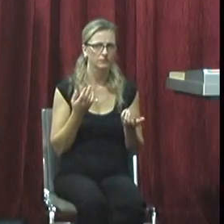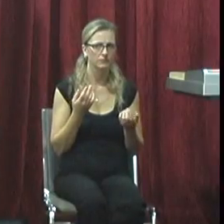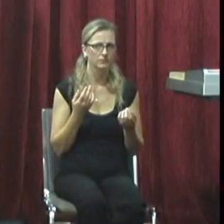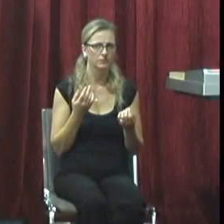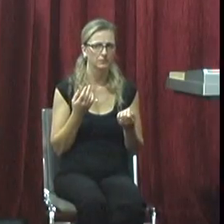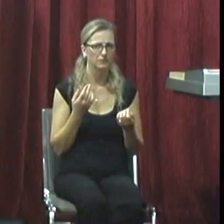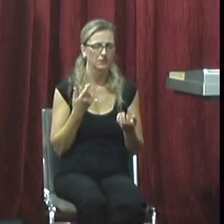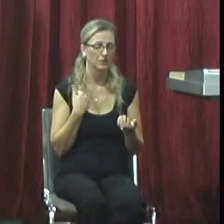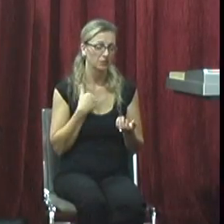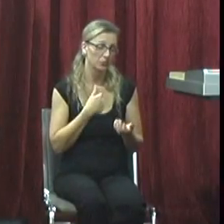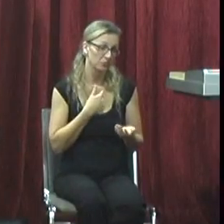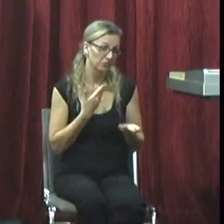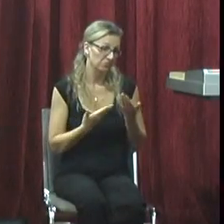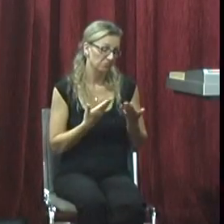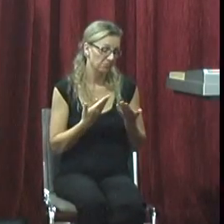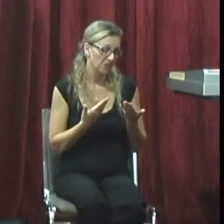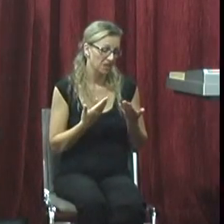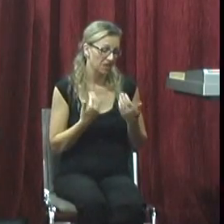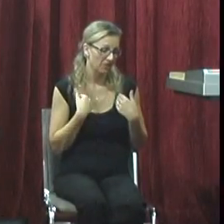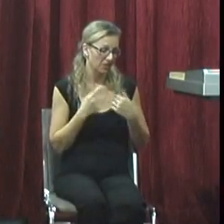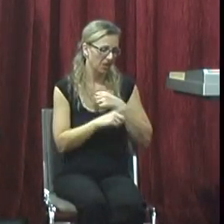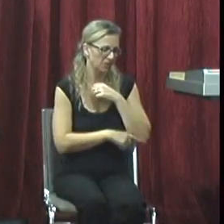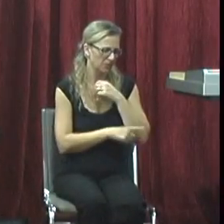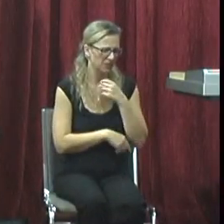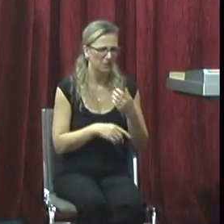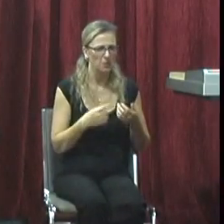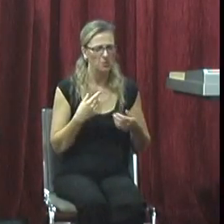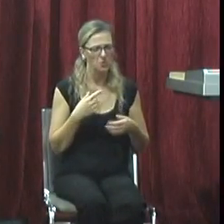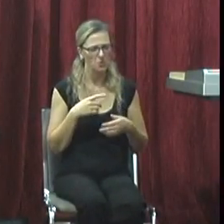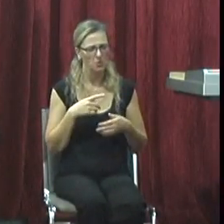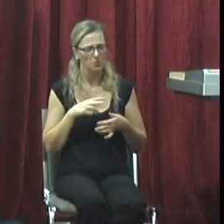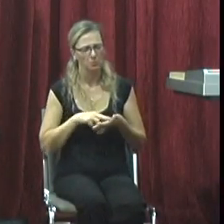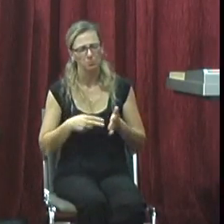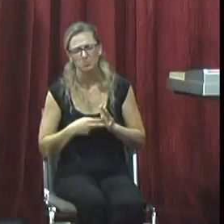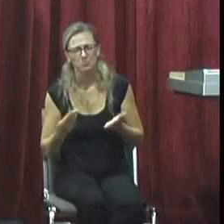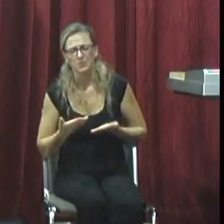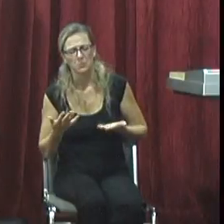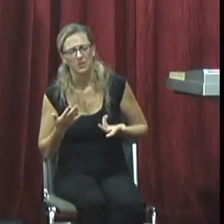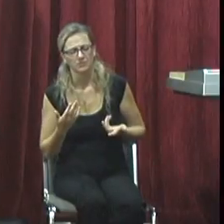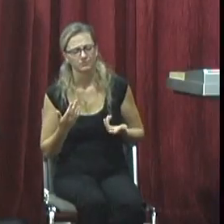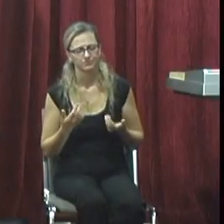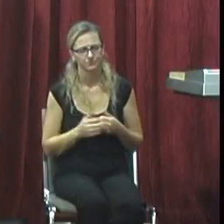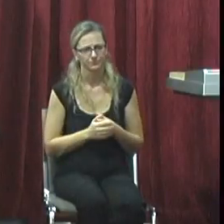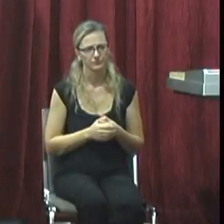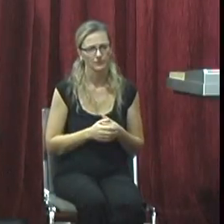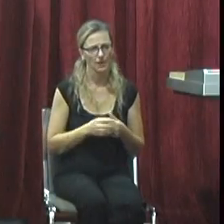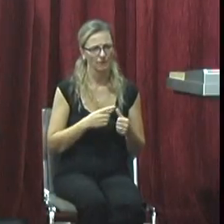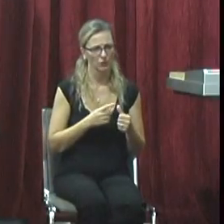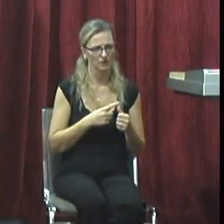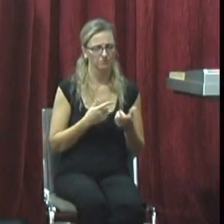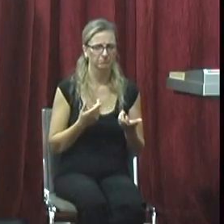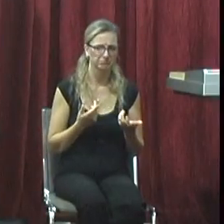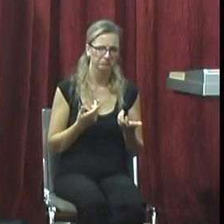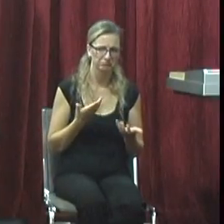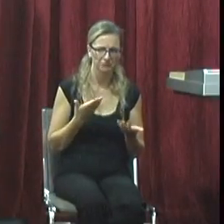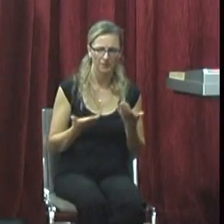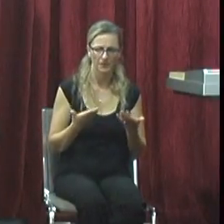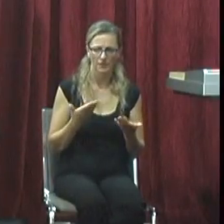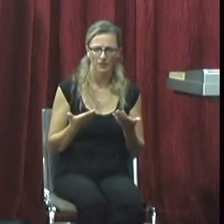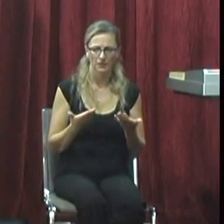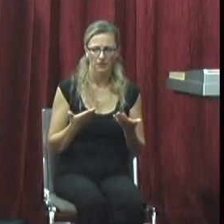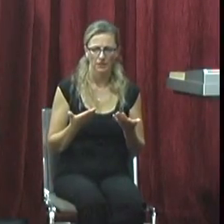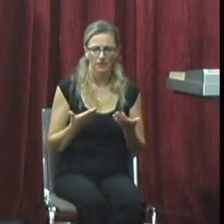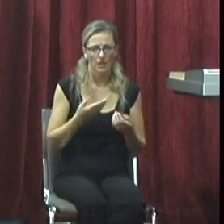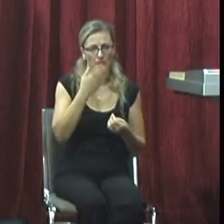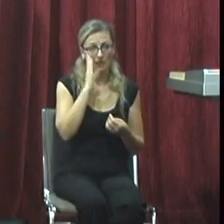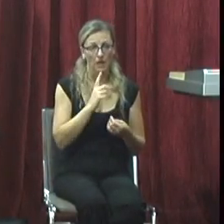what's he talking about? What things do people hold on to that belong to God? And I'm sure what first thing that came to everybody's mind is probably, God